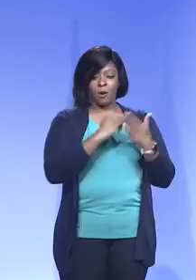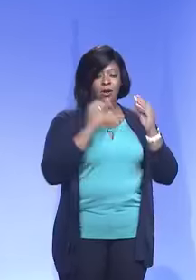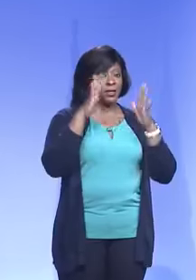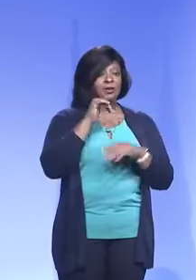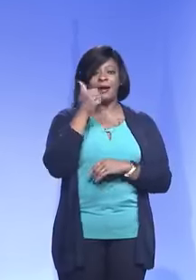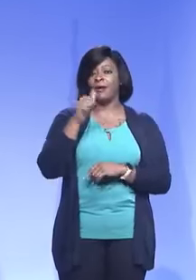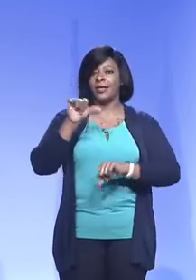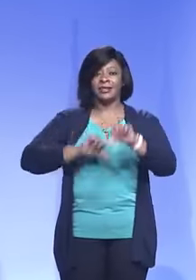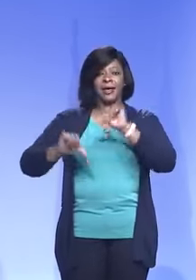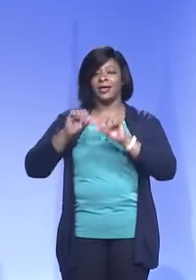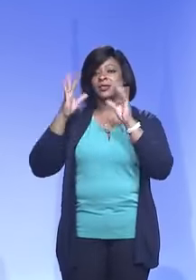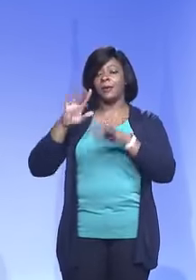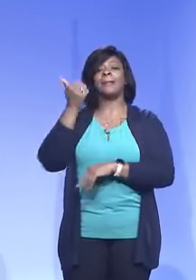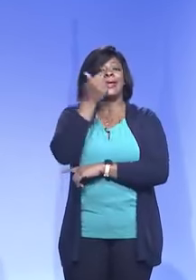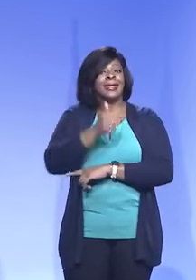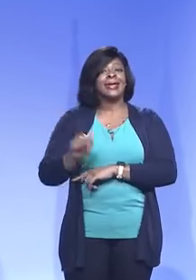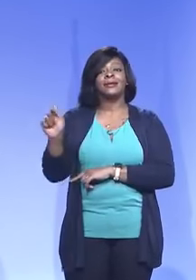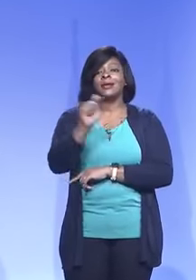not just a science teacher,